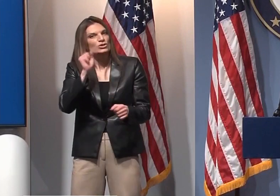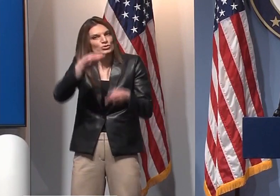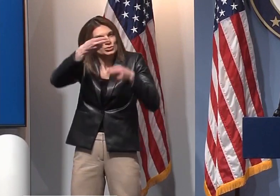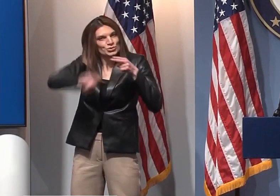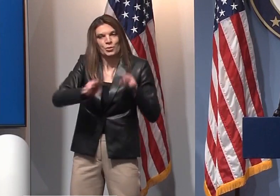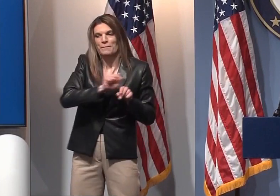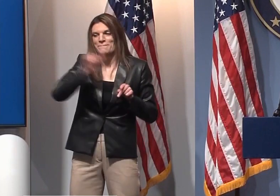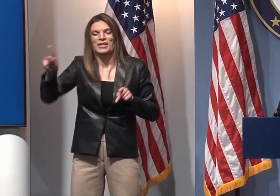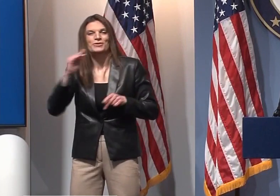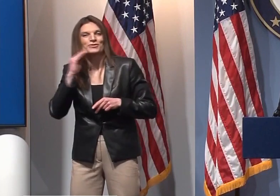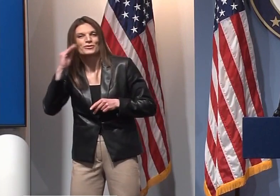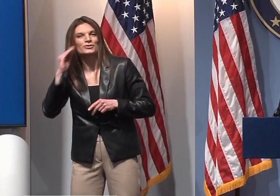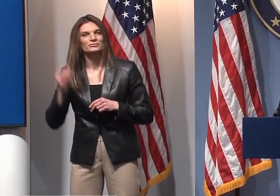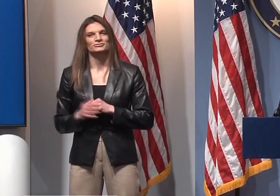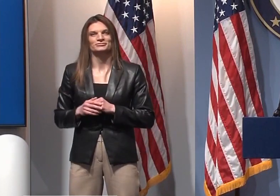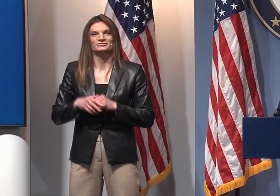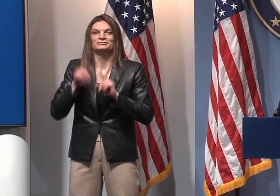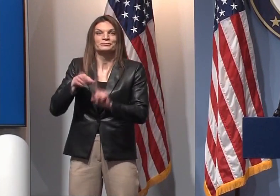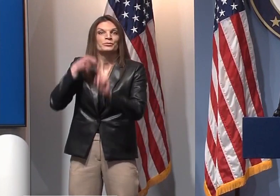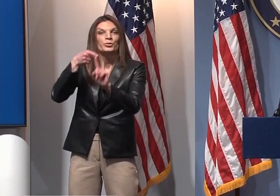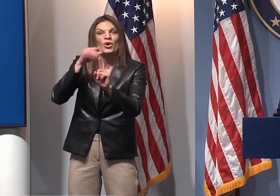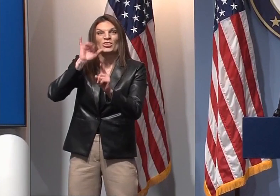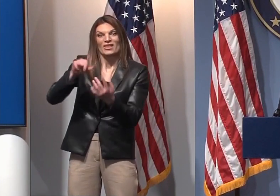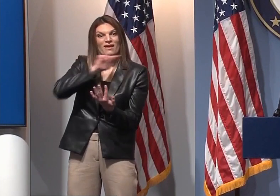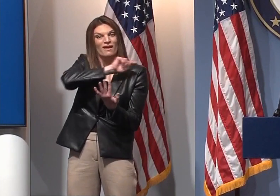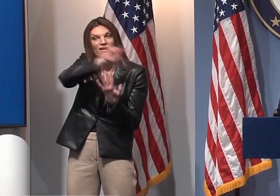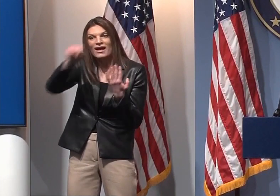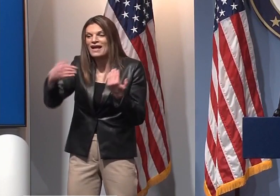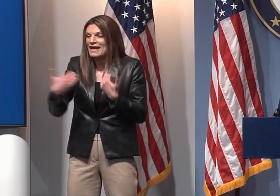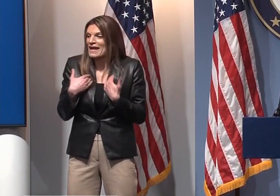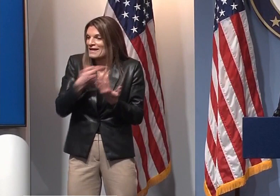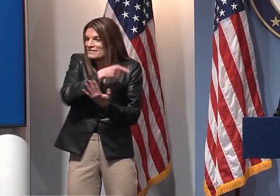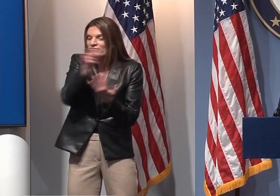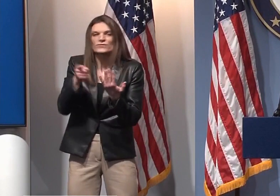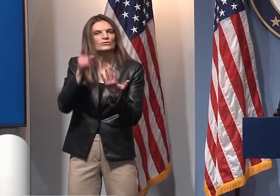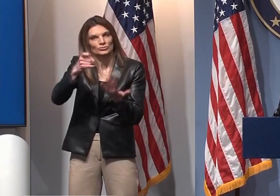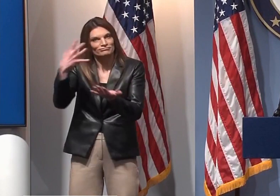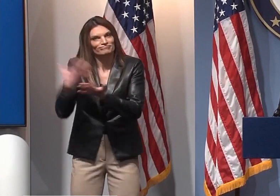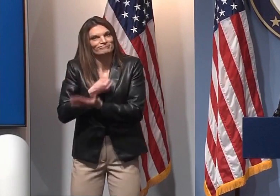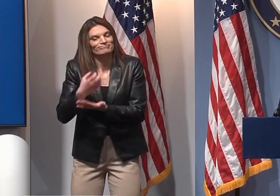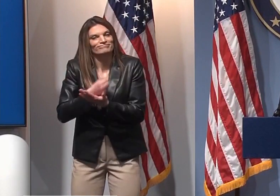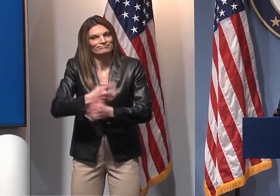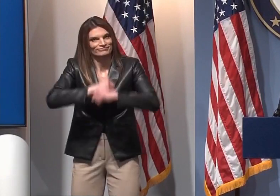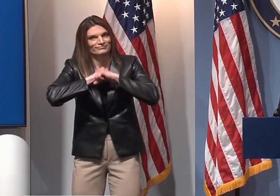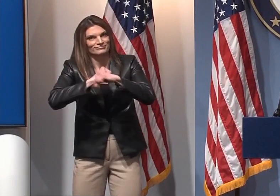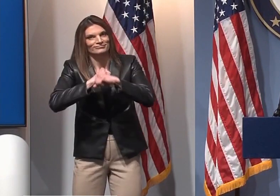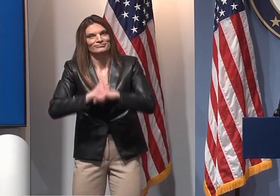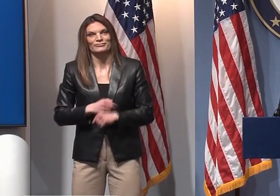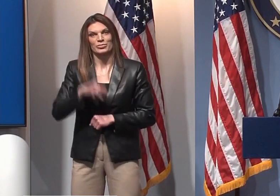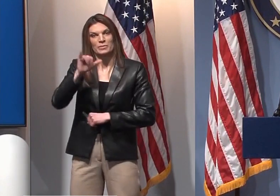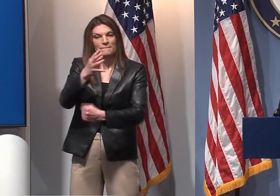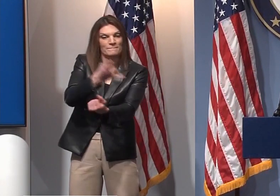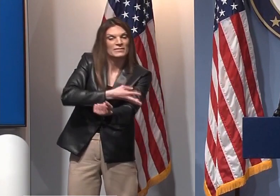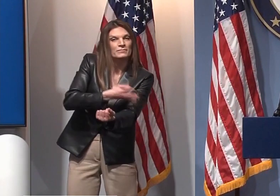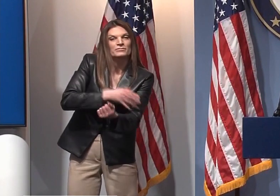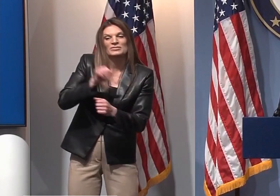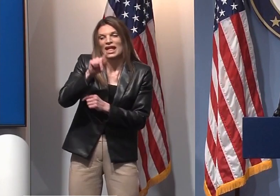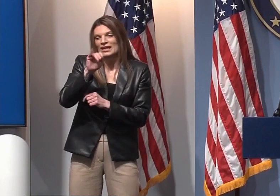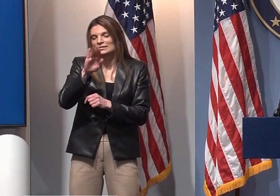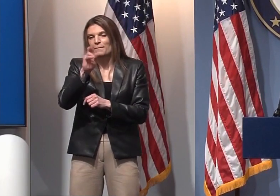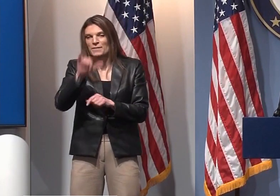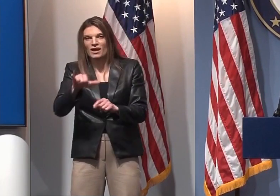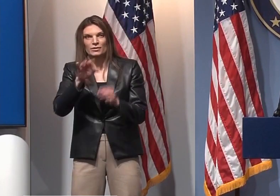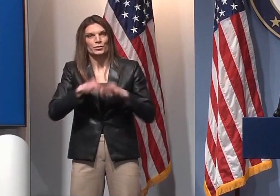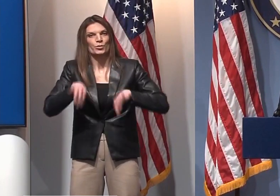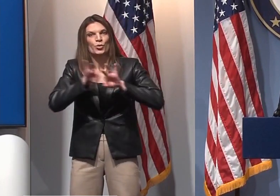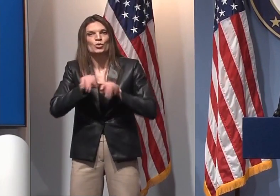normal. Now we have found more tools in our toolbox: antibody infusions and drug therapy. If